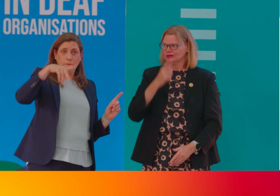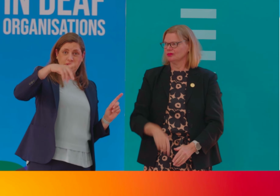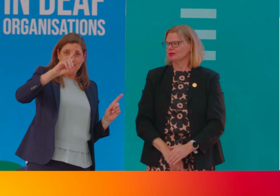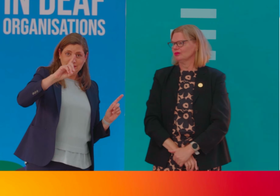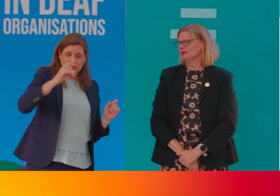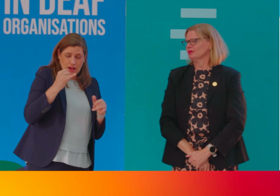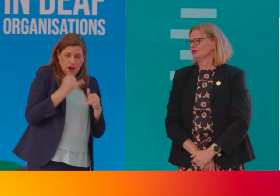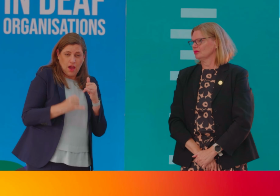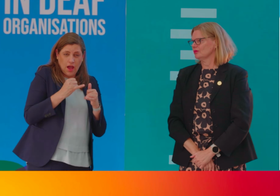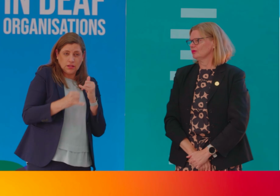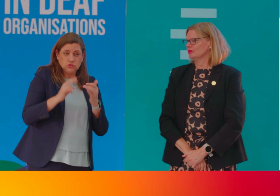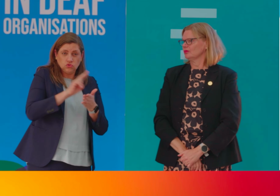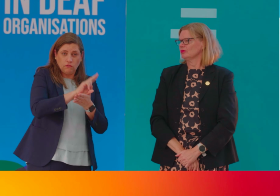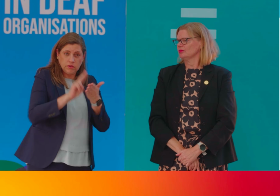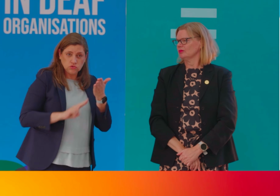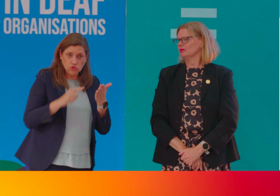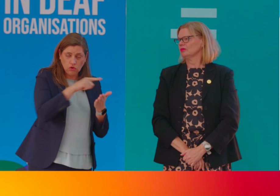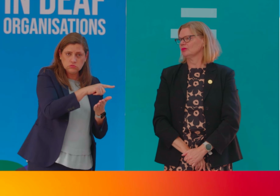please.